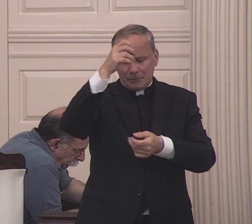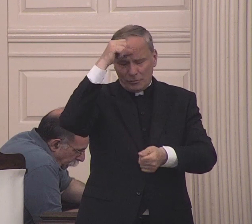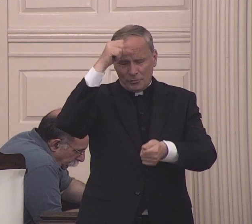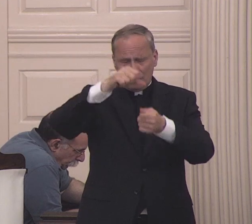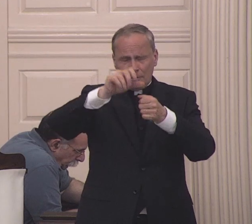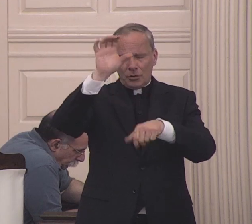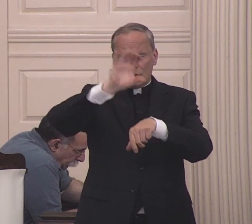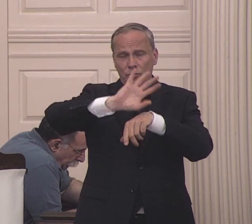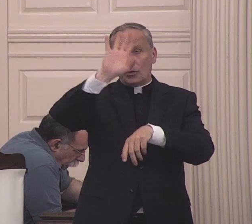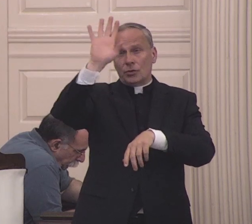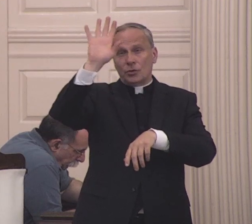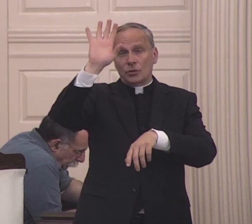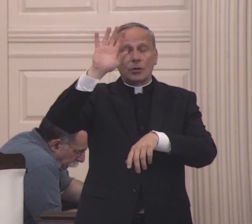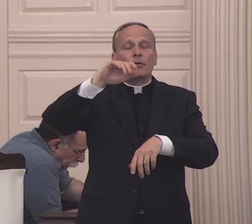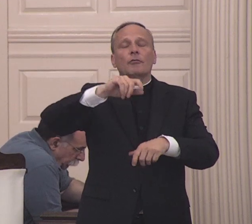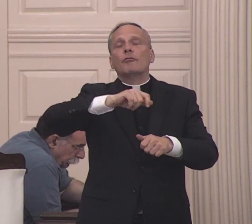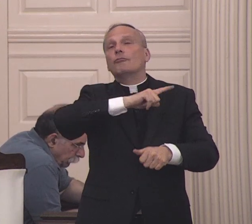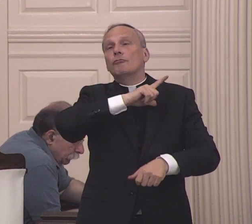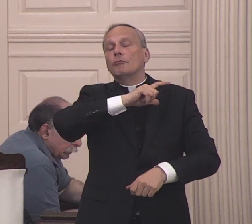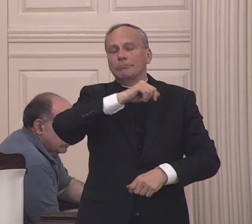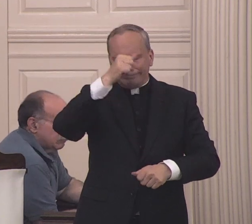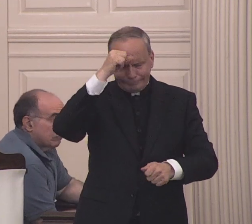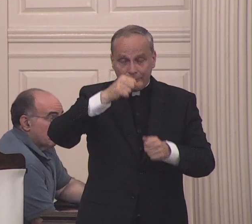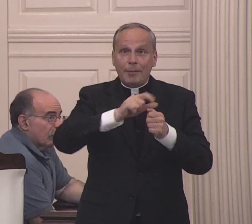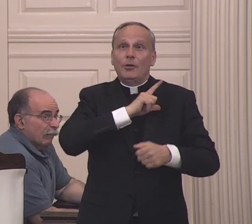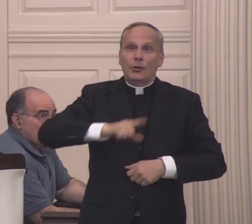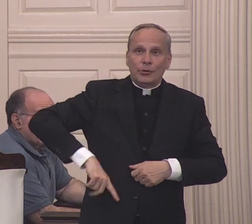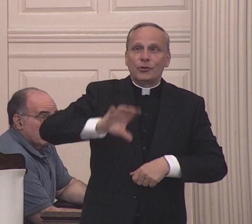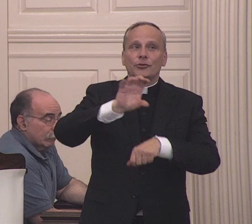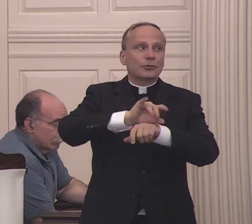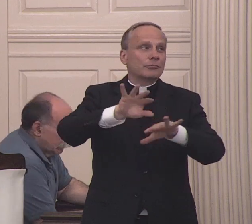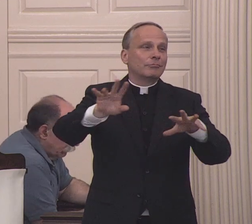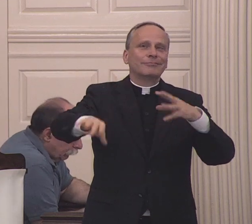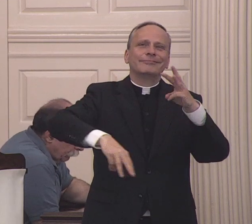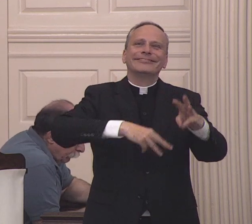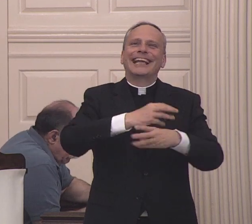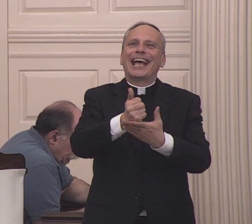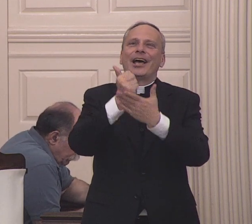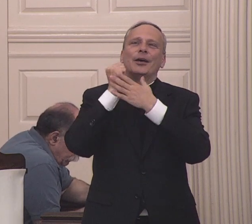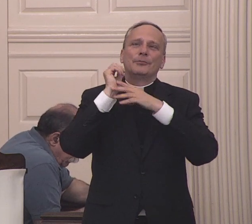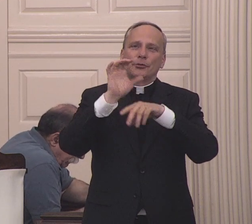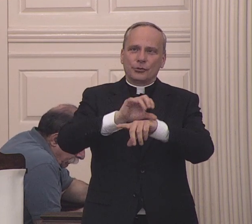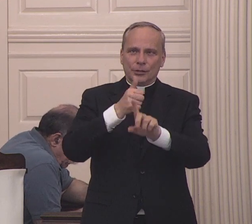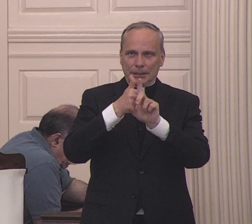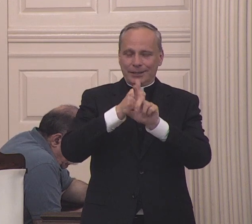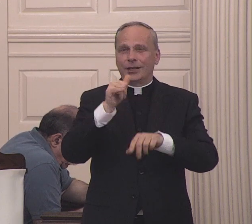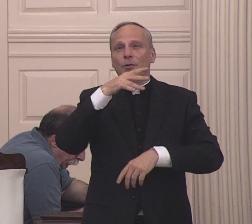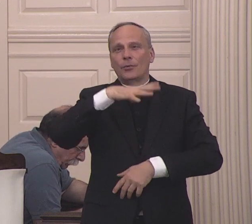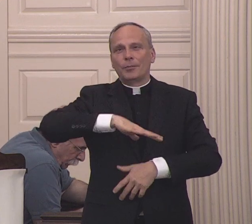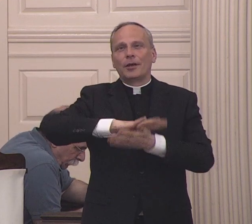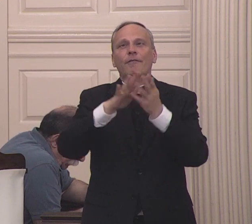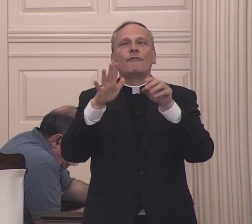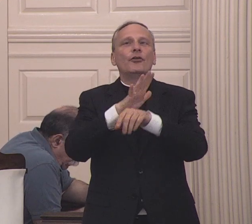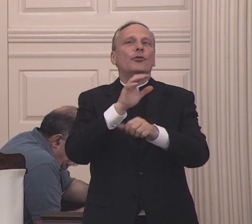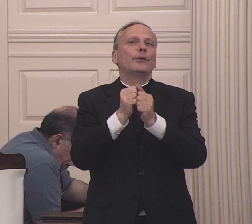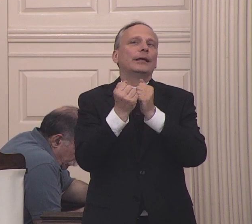Remember, Lord, your church spread throughout the world, and bring her to the fullness of charity,